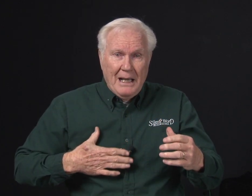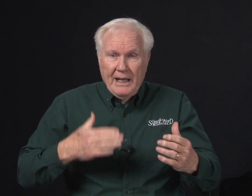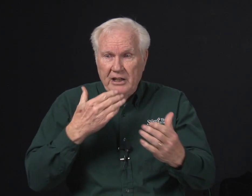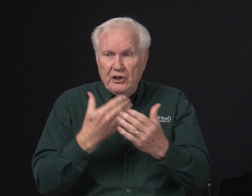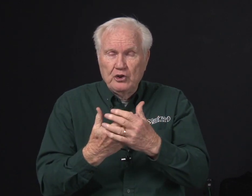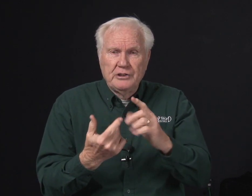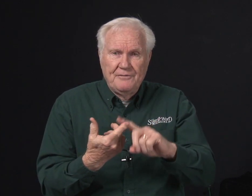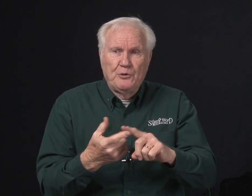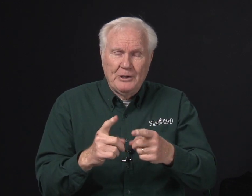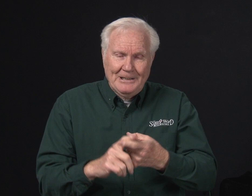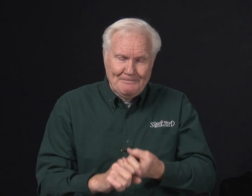my good friend.